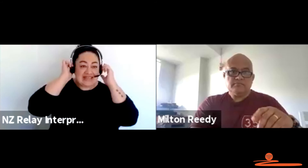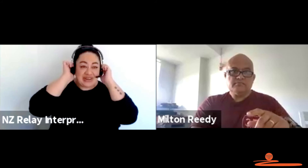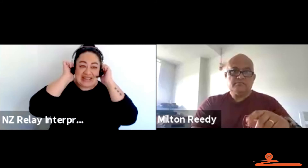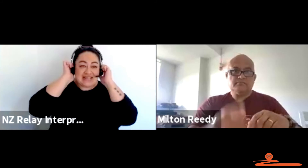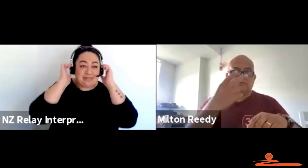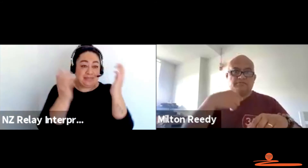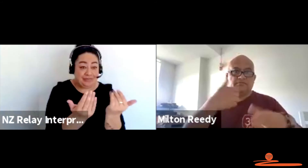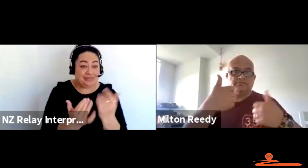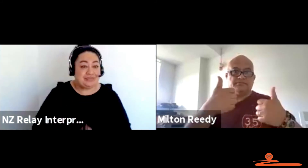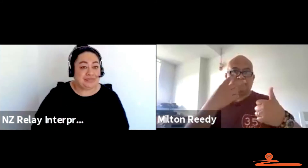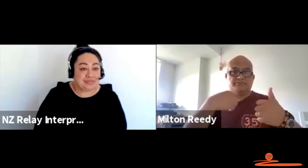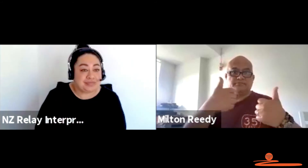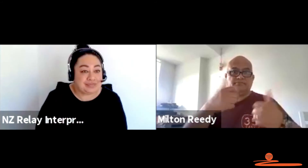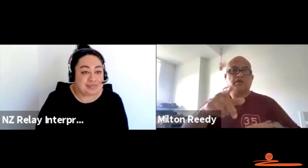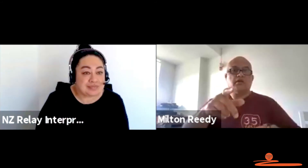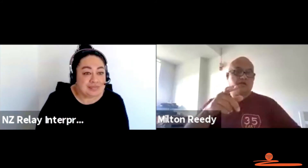Yes, go ahead.